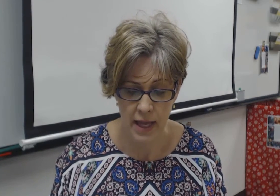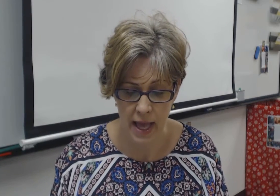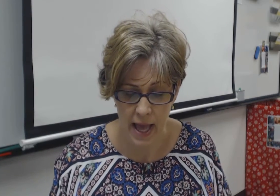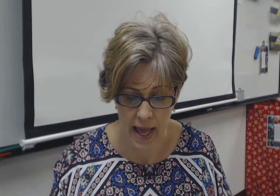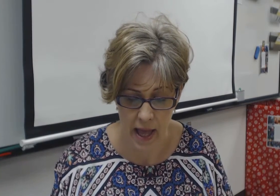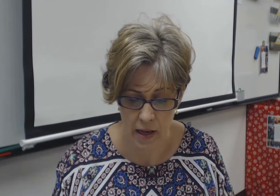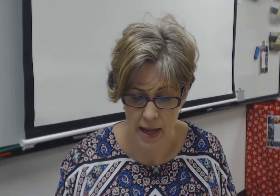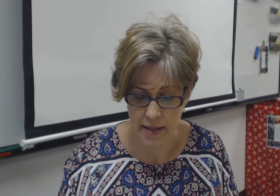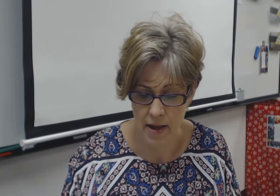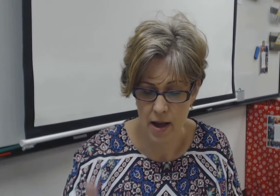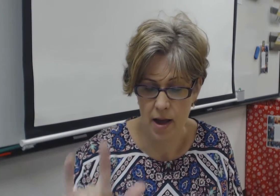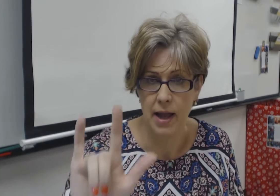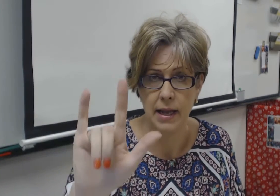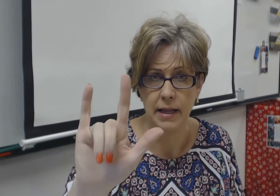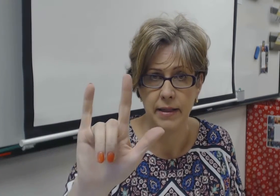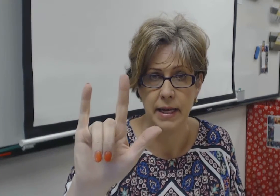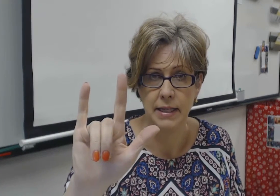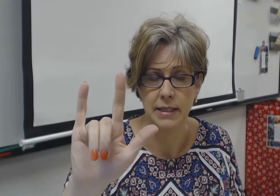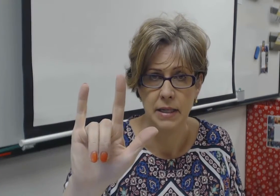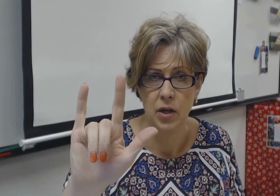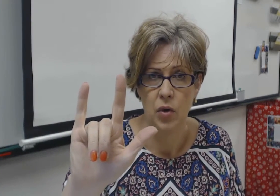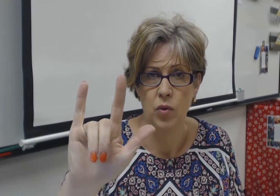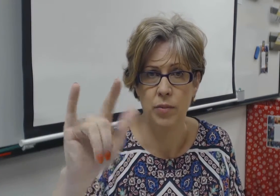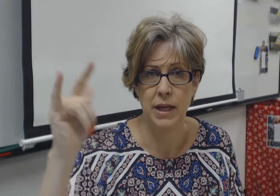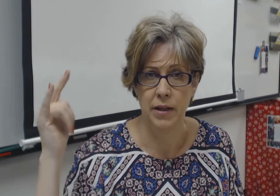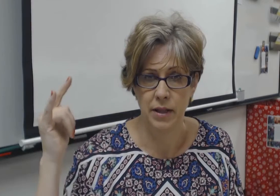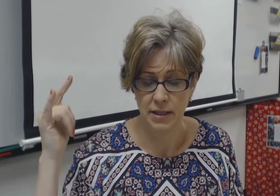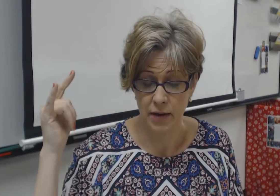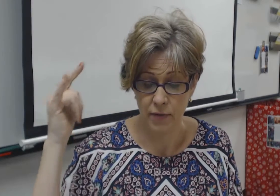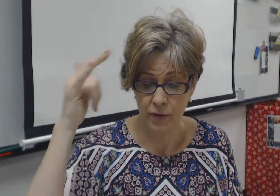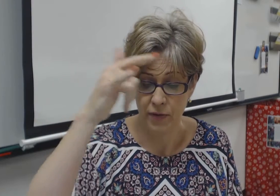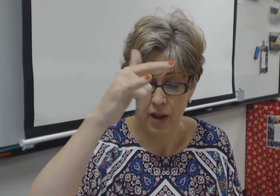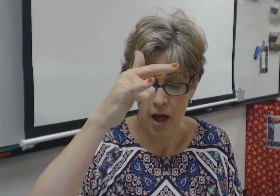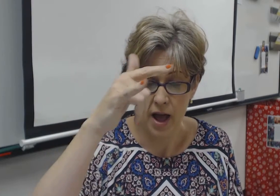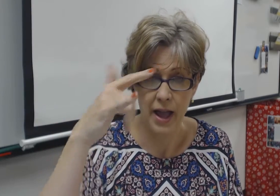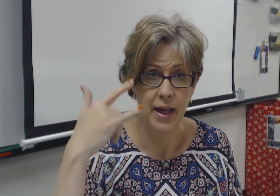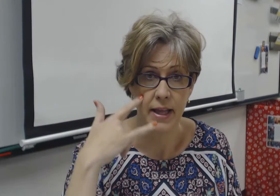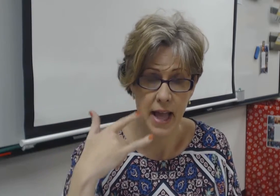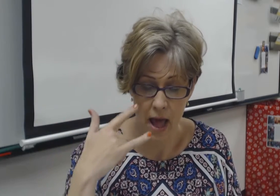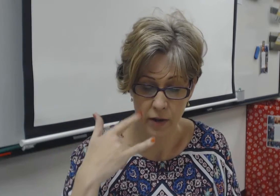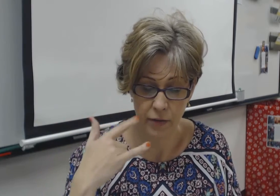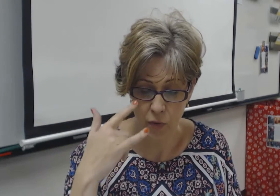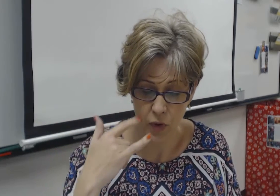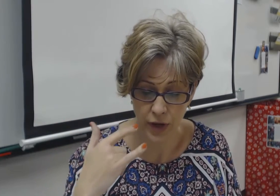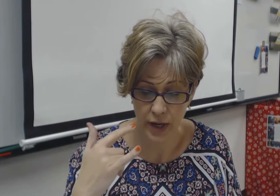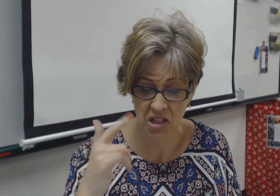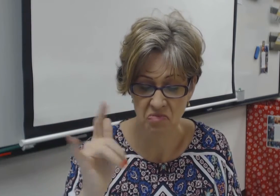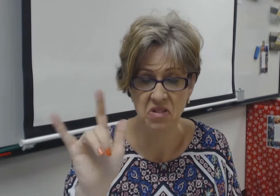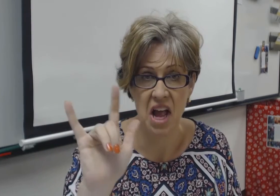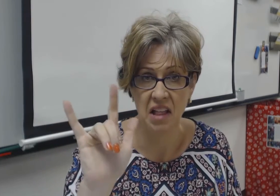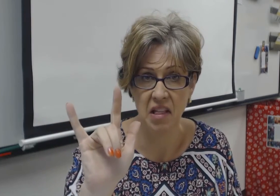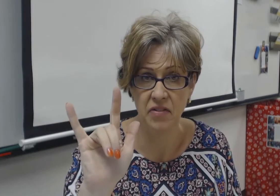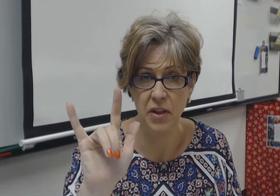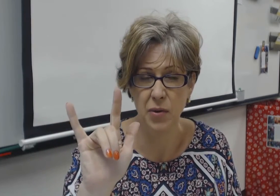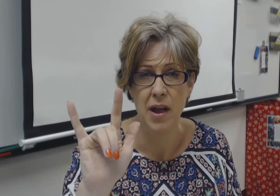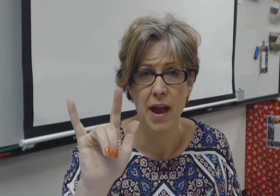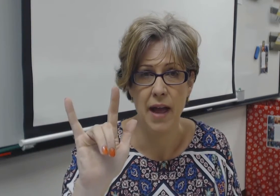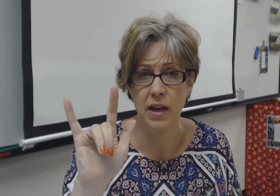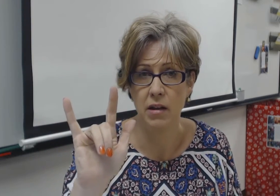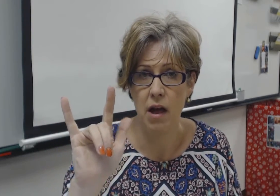The L and the I like this will be the sign for fly, California, I love you. And then a lot